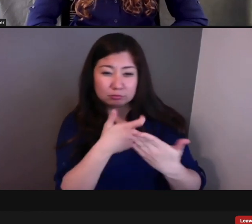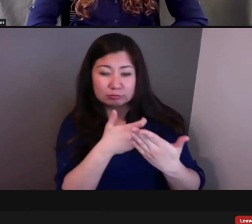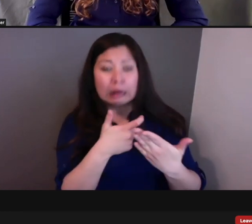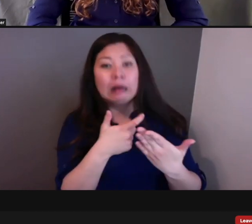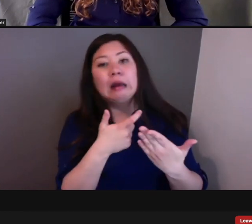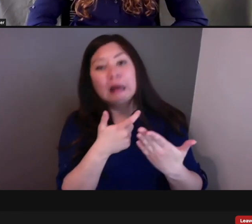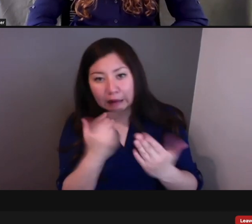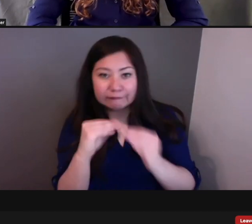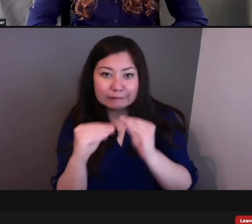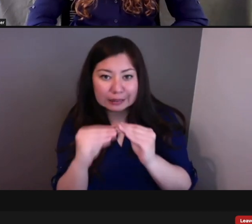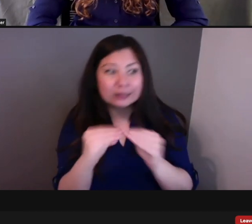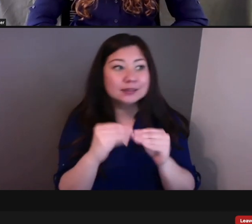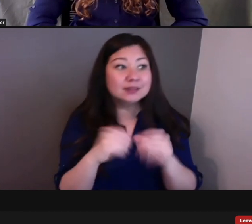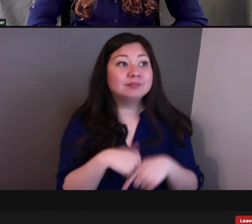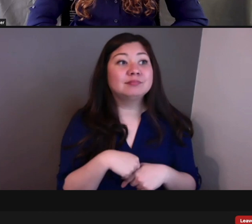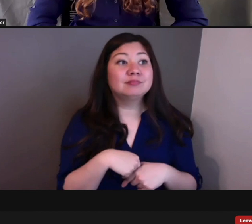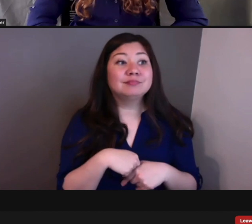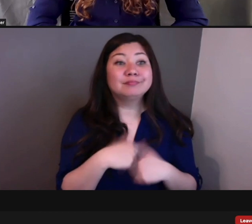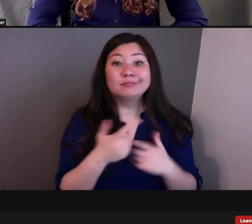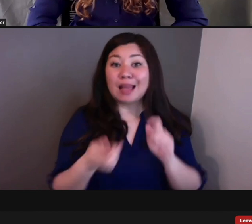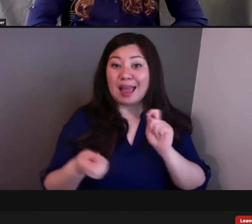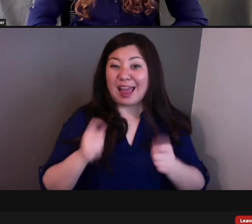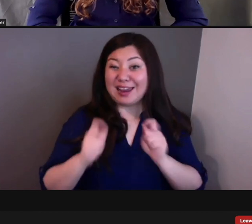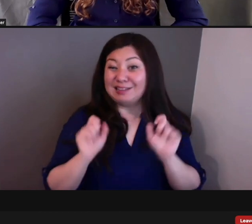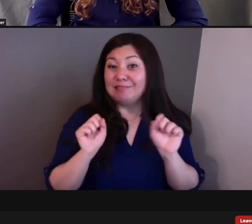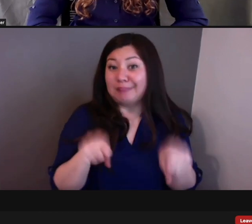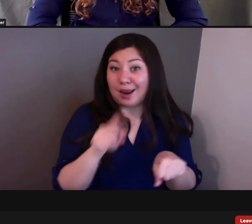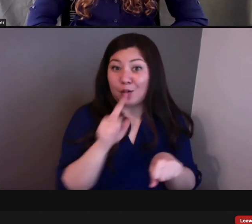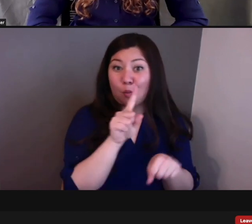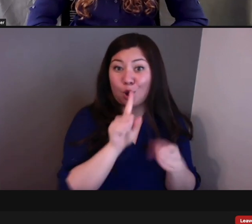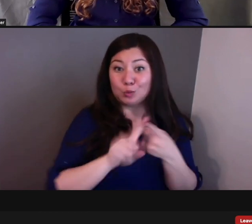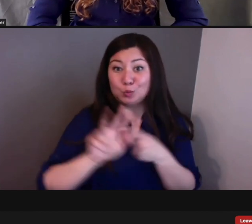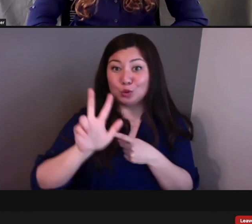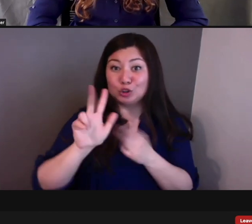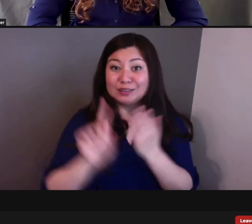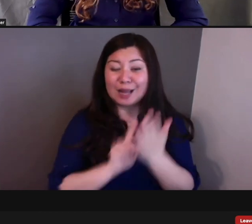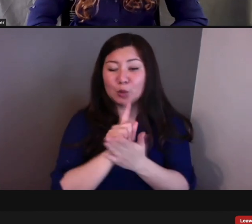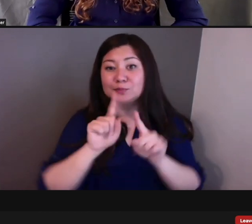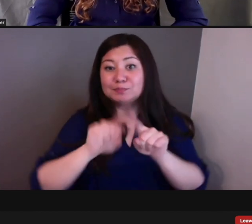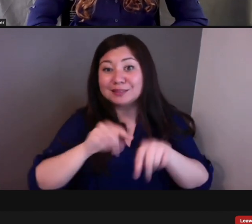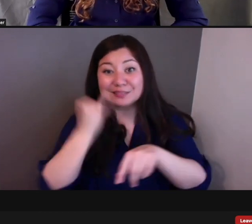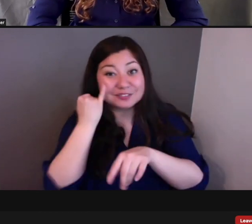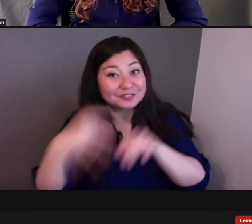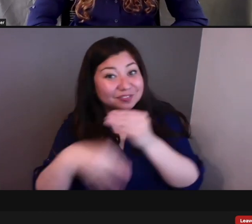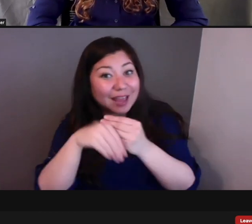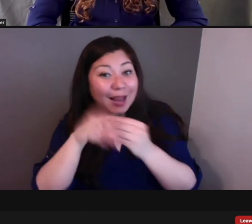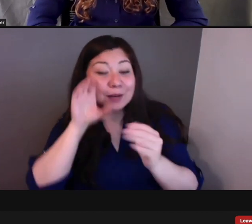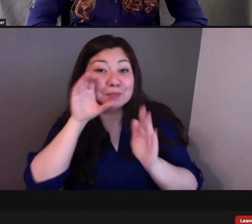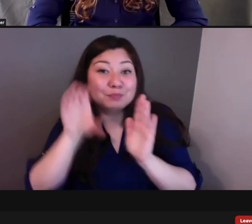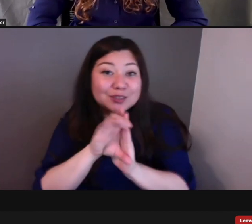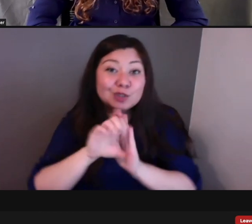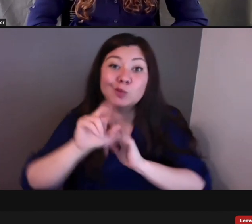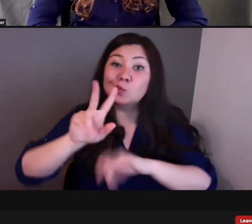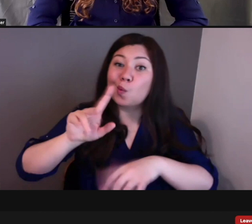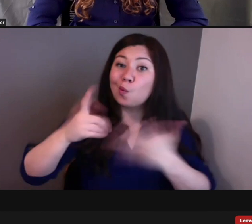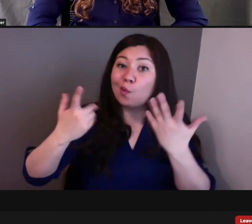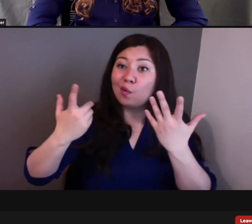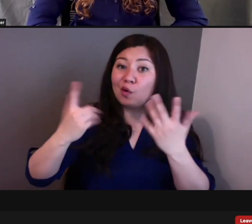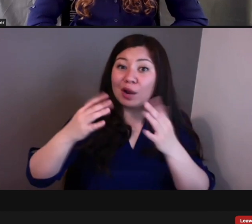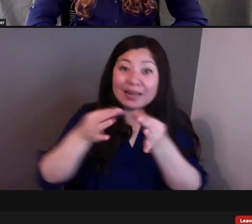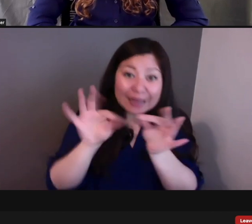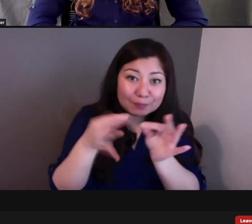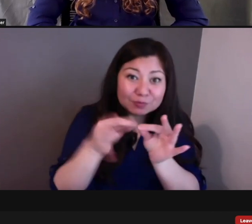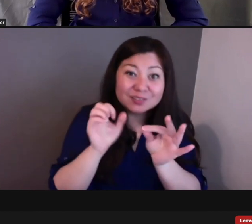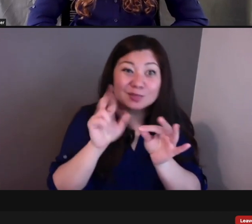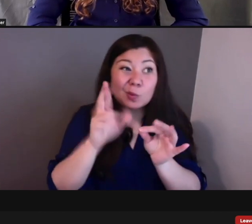it's something that we're already familiar with, it might be a little bit quicker of a process. But if it's a new topic or harder to research, it might take